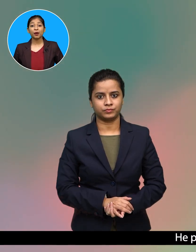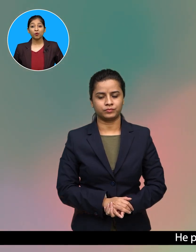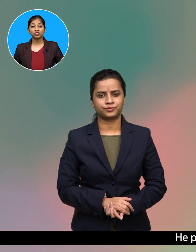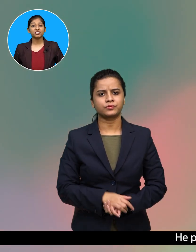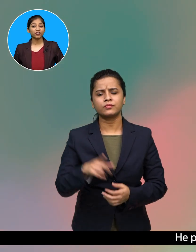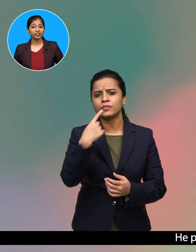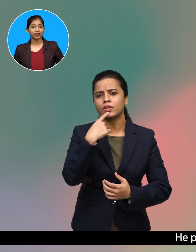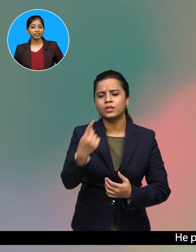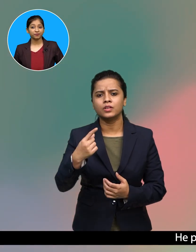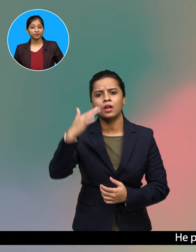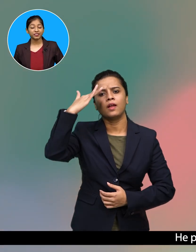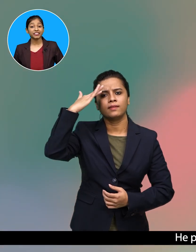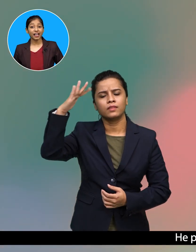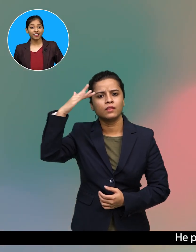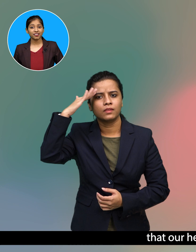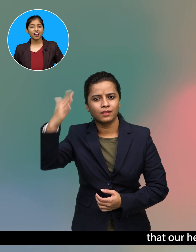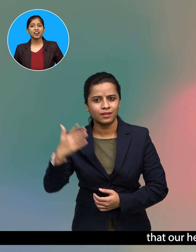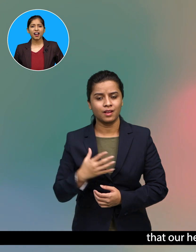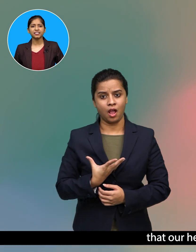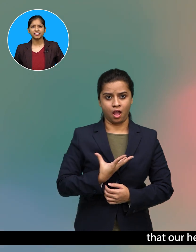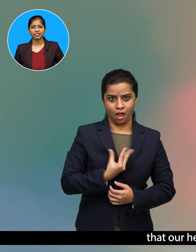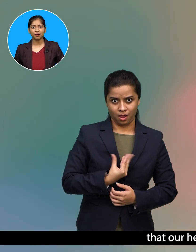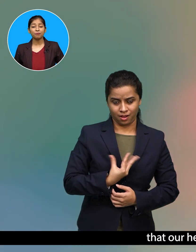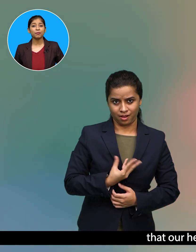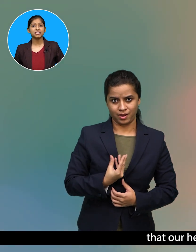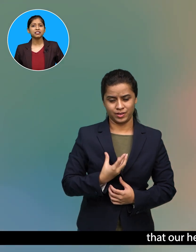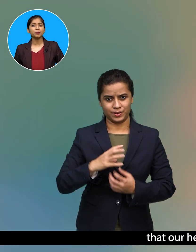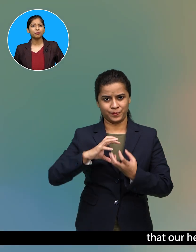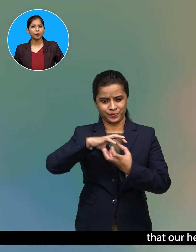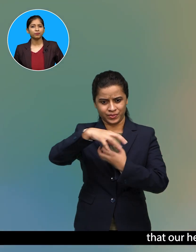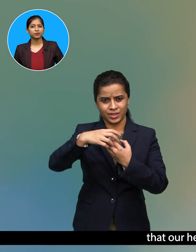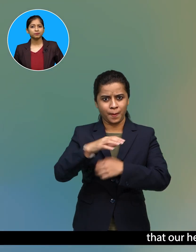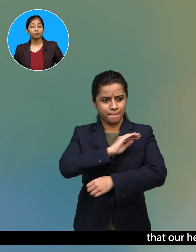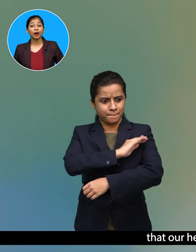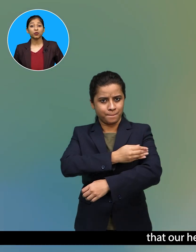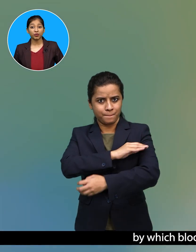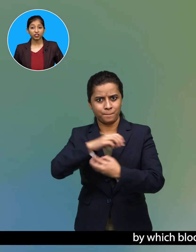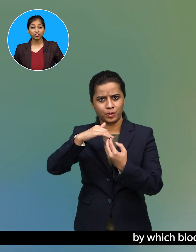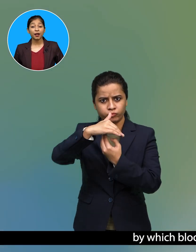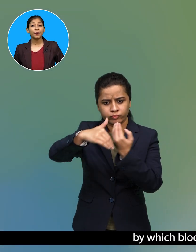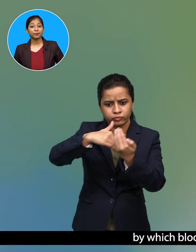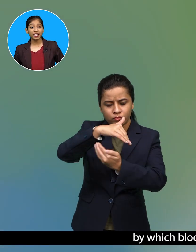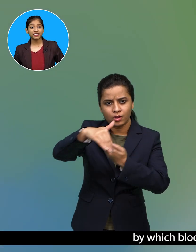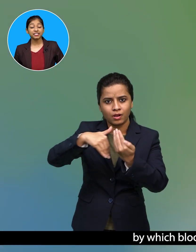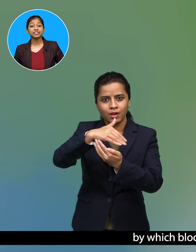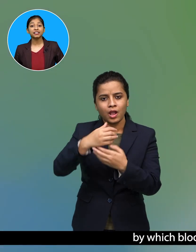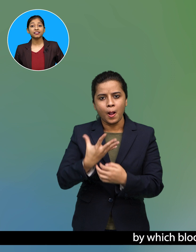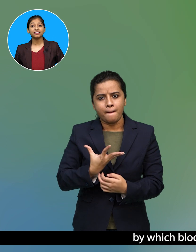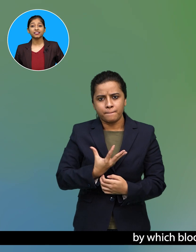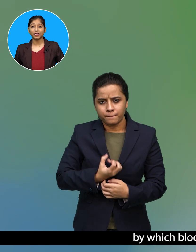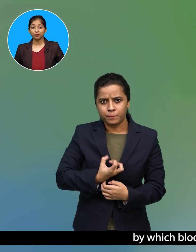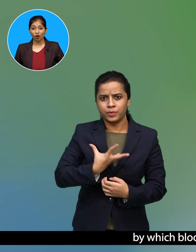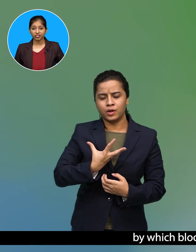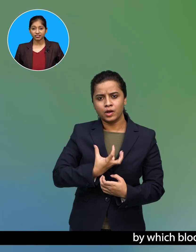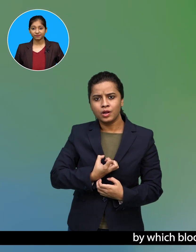He proposed a theory that our heart is a muscular pump by which blood is